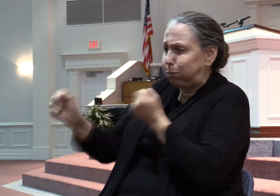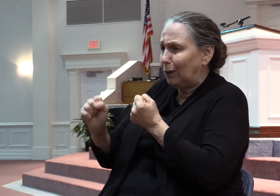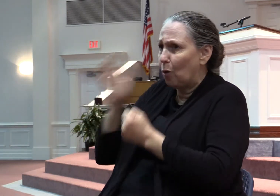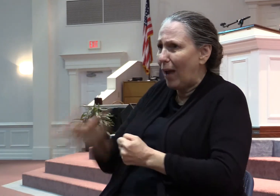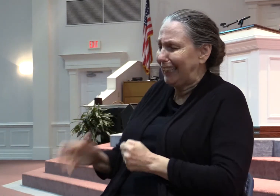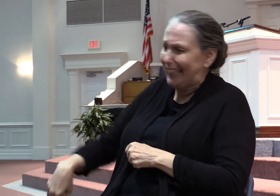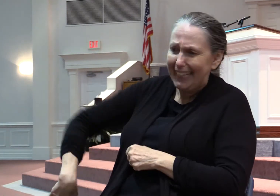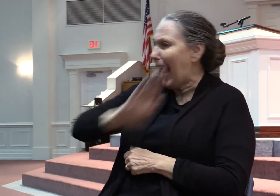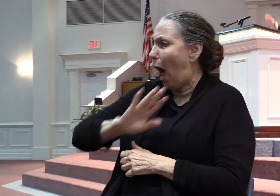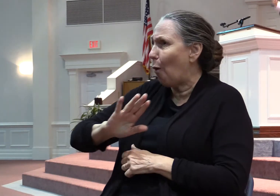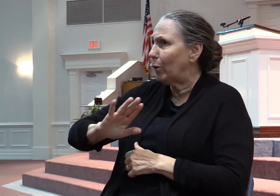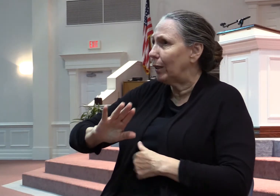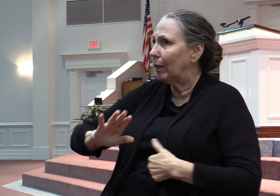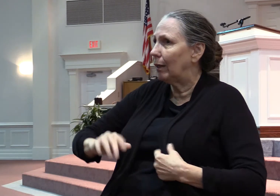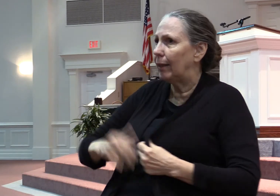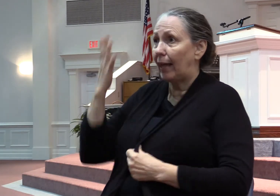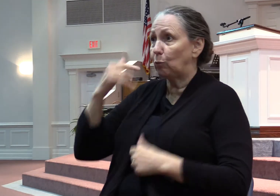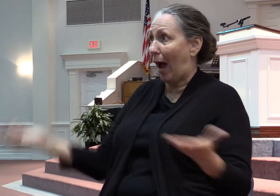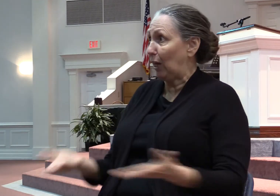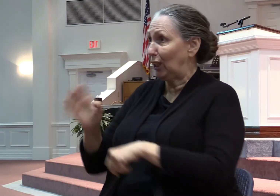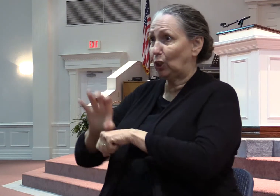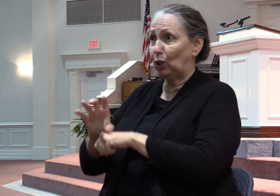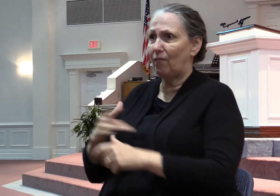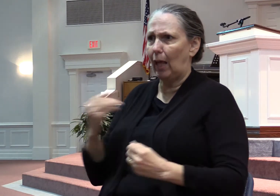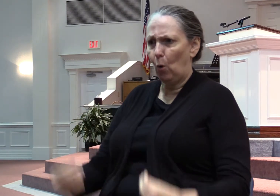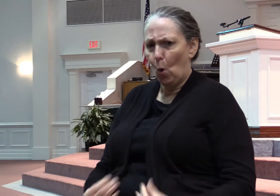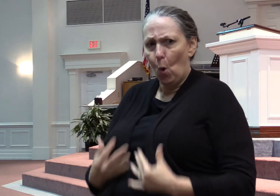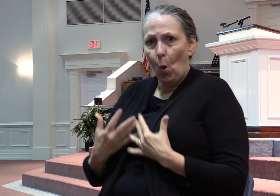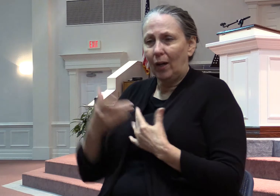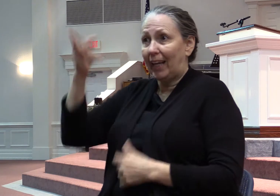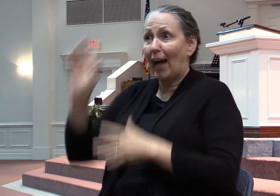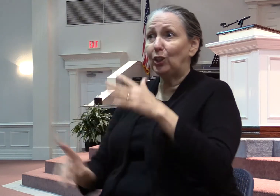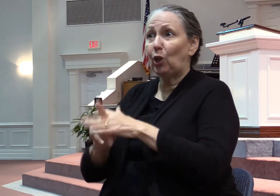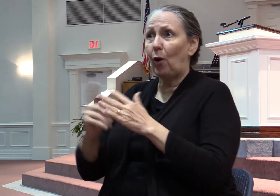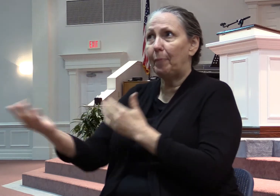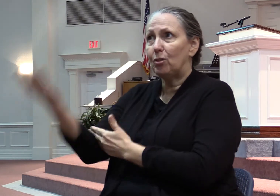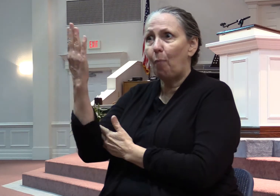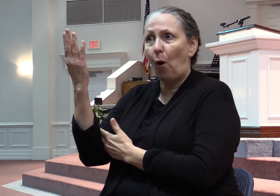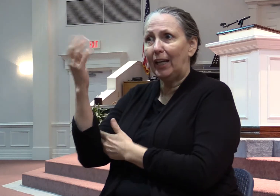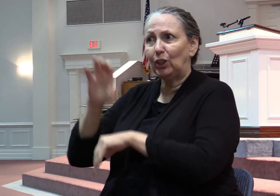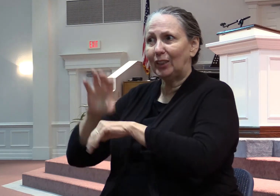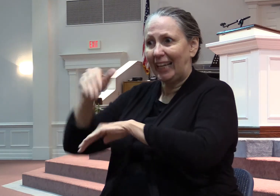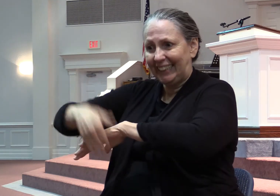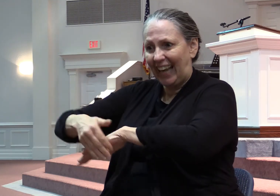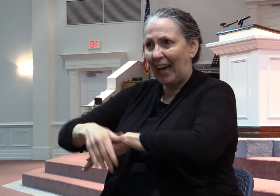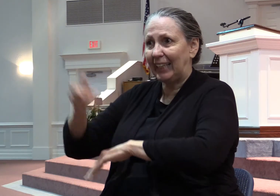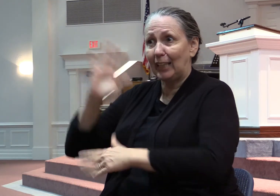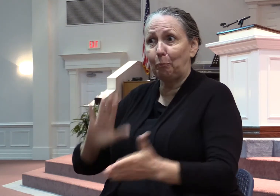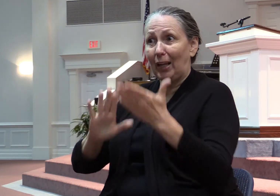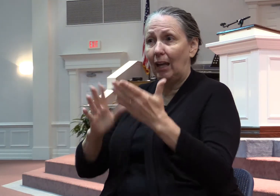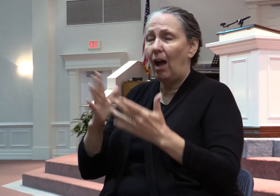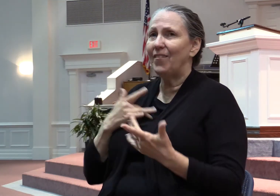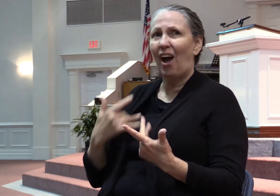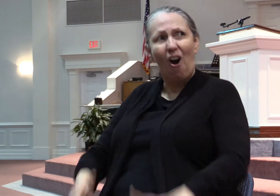That's why we feel the presence of God so strong in this place. God doesn't show up like He showed up this morning and like He showed up tonight so we can